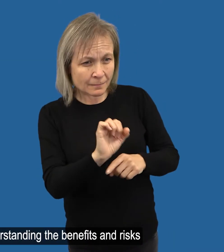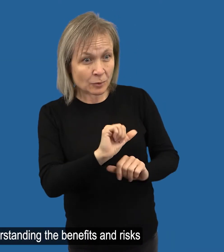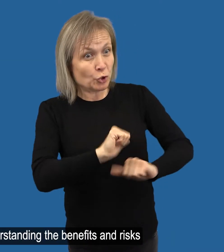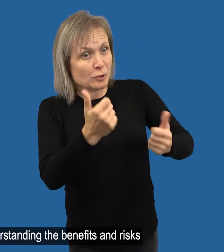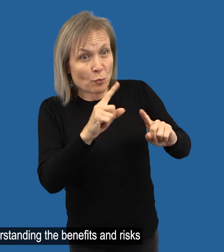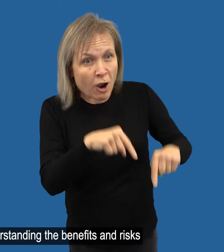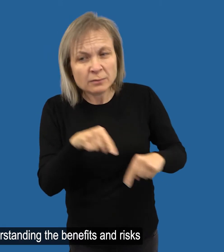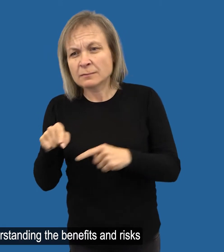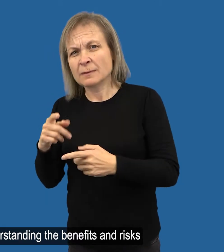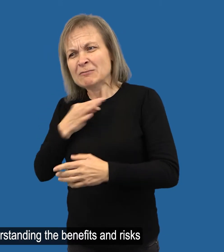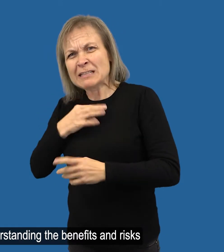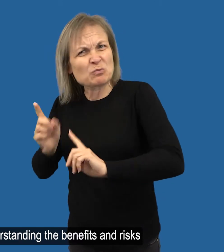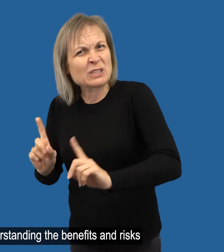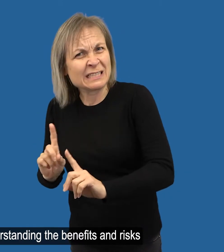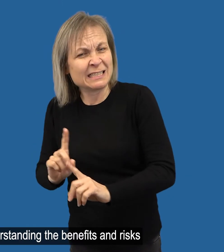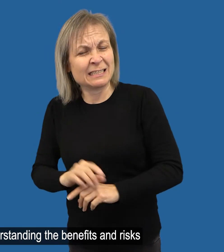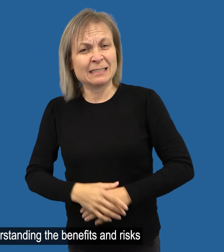Understanding the benefits and risks.